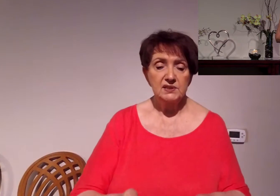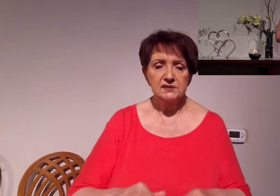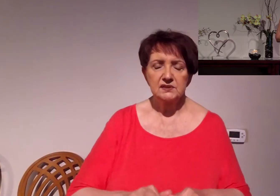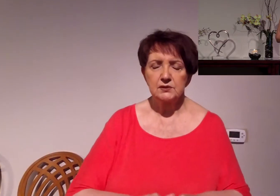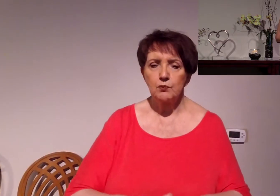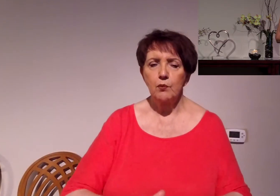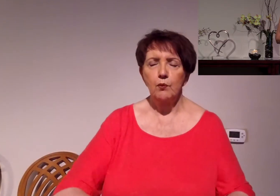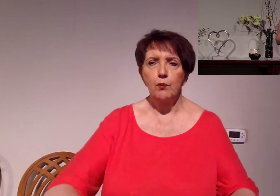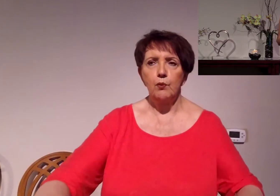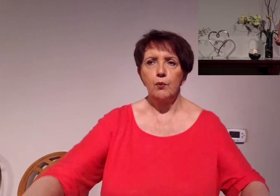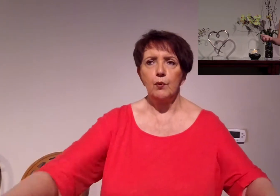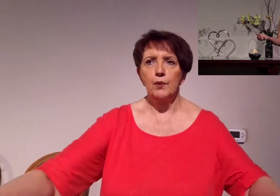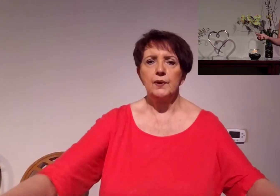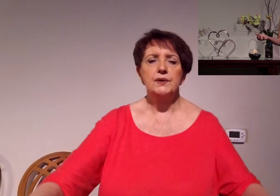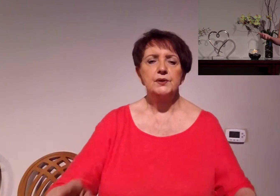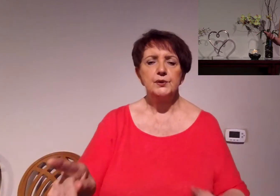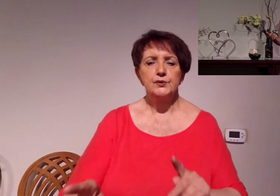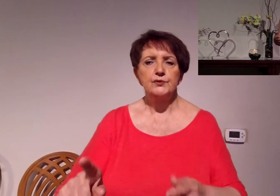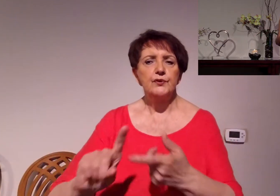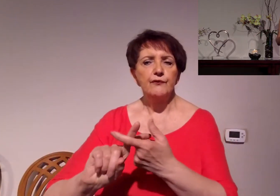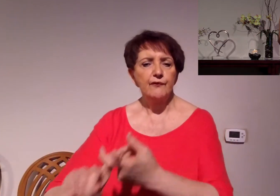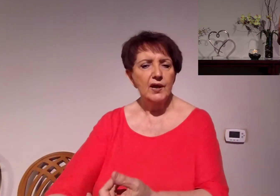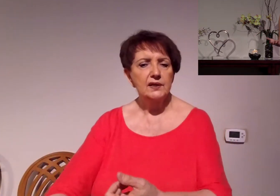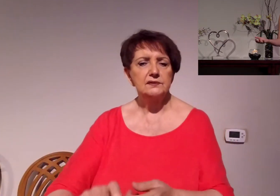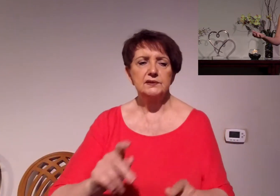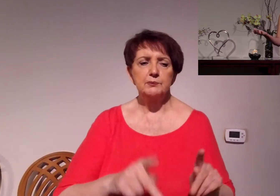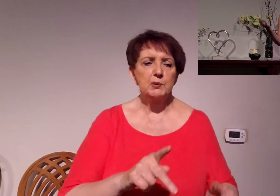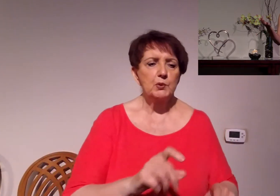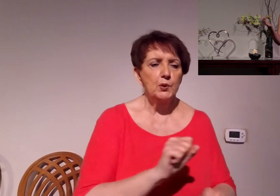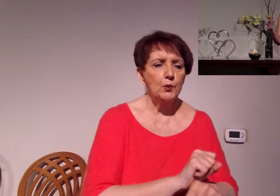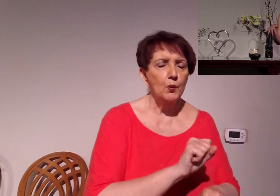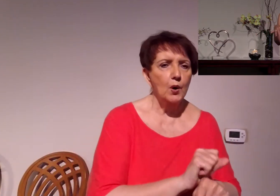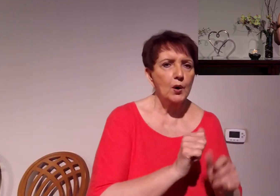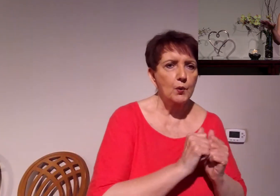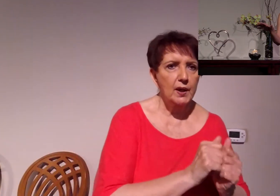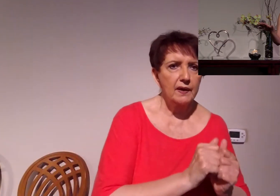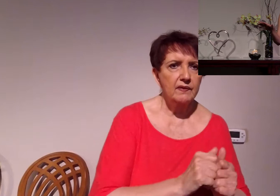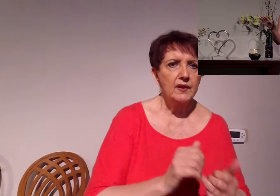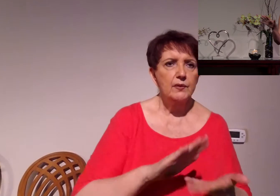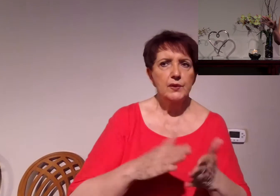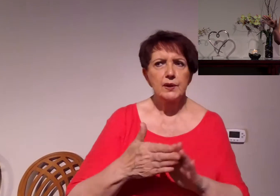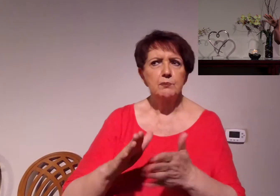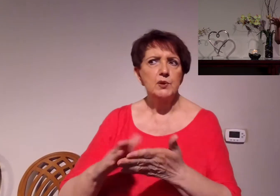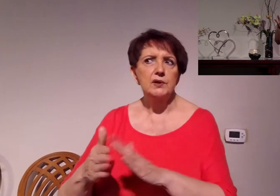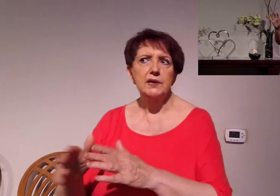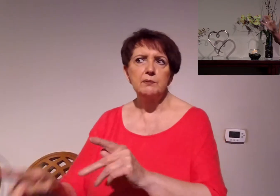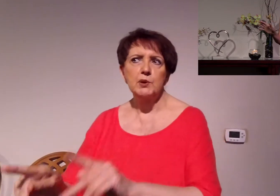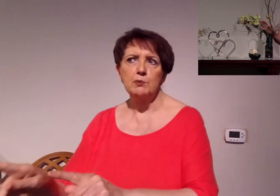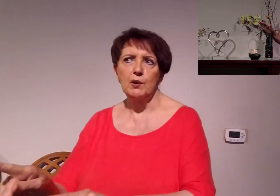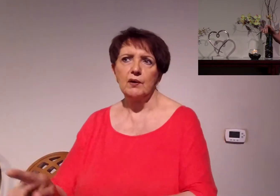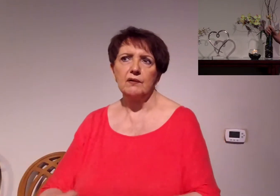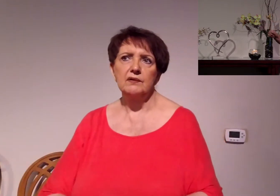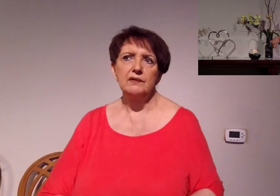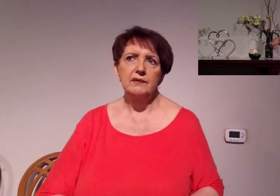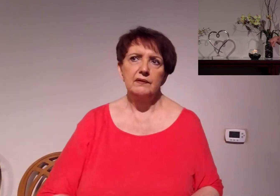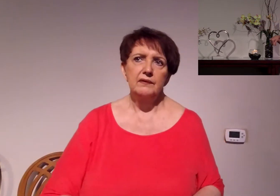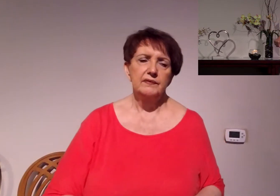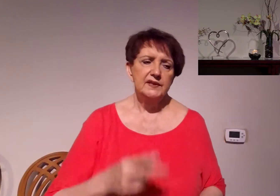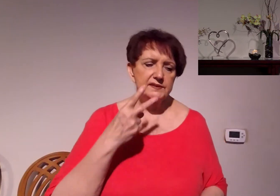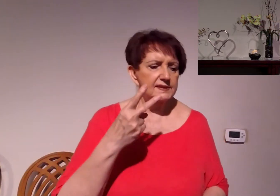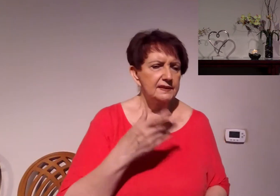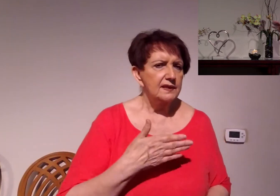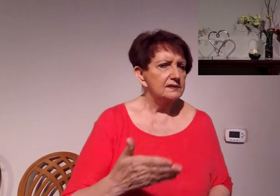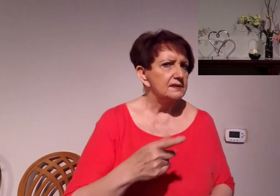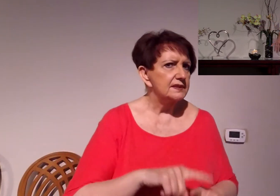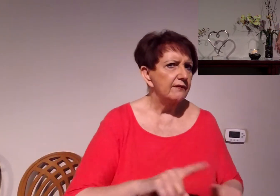are our friends, the people that we work with, the people here in the community that are so very different from us, who see things differently